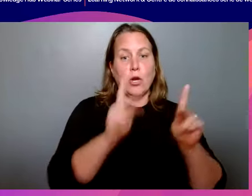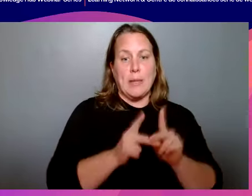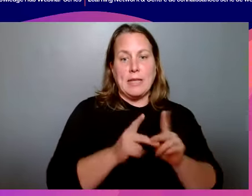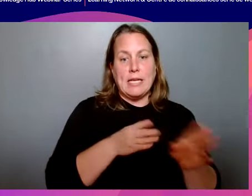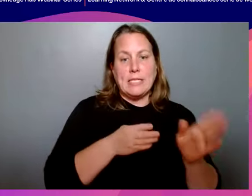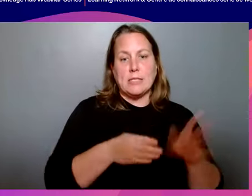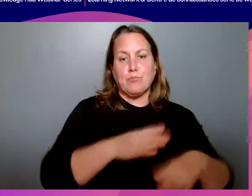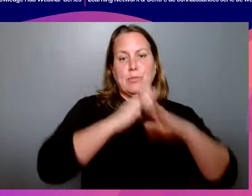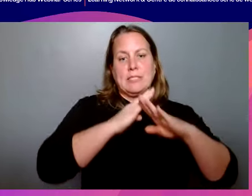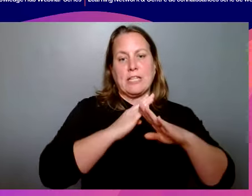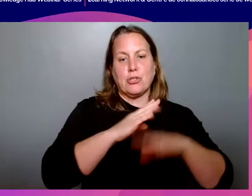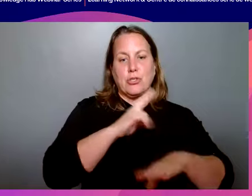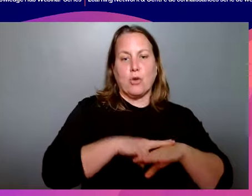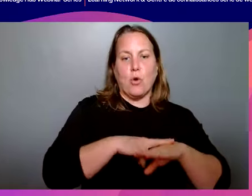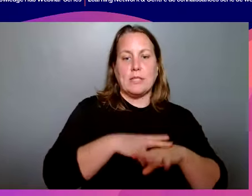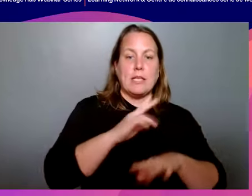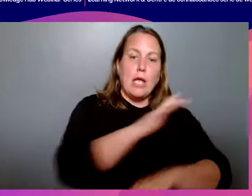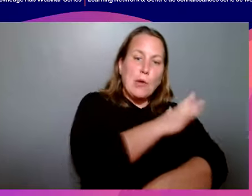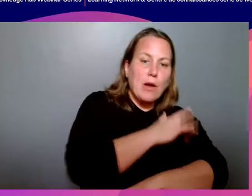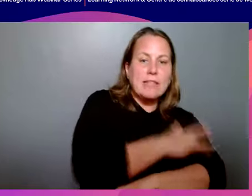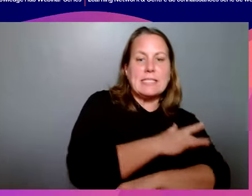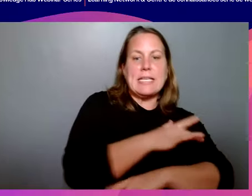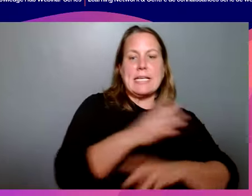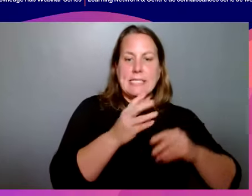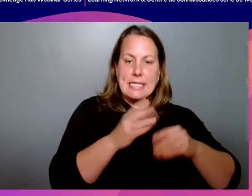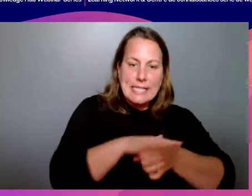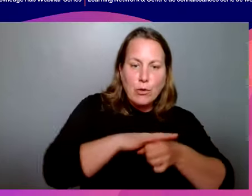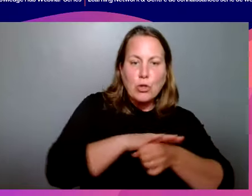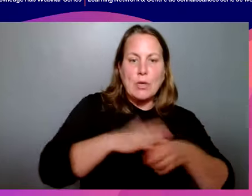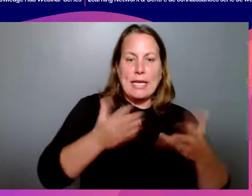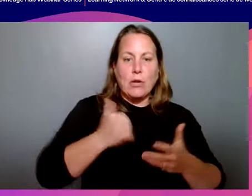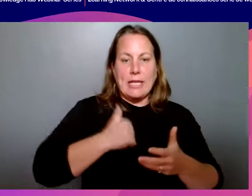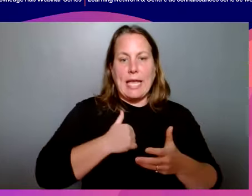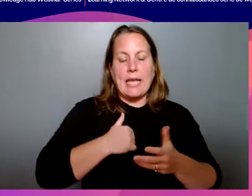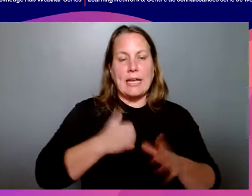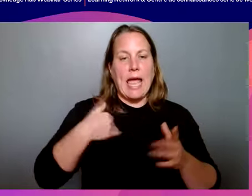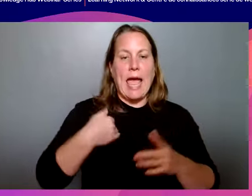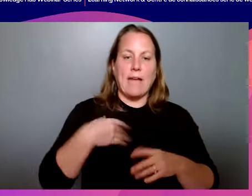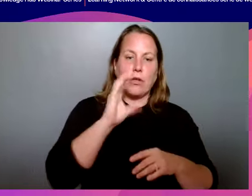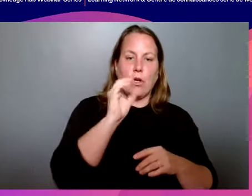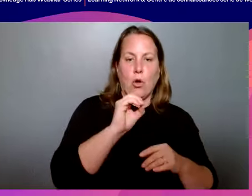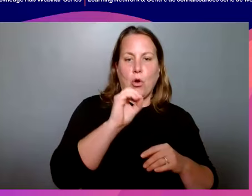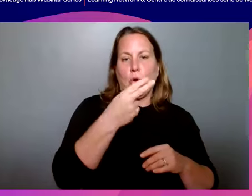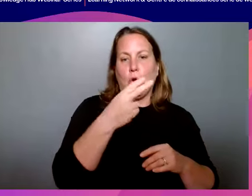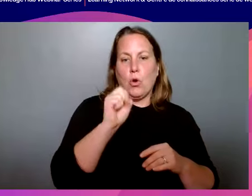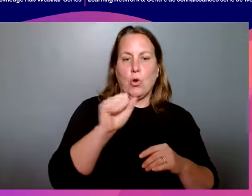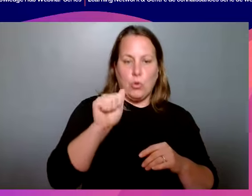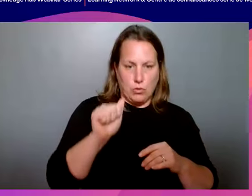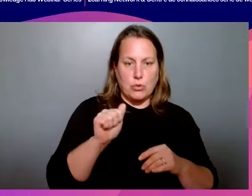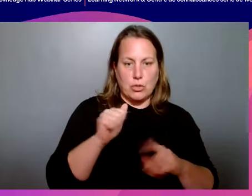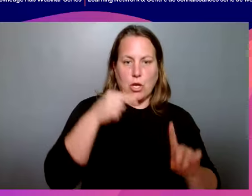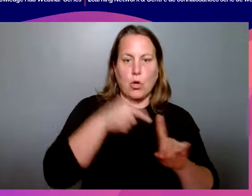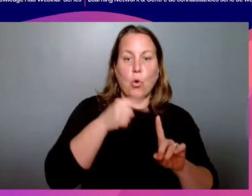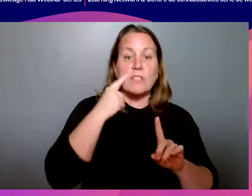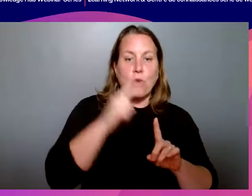occupational health and safety acts aimed at keeping us safe at work. And not all occupational health and safety acts